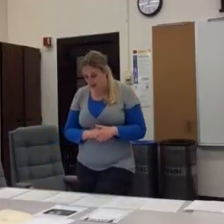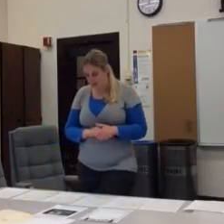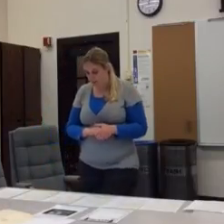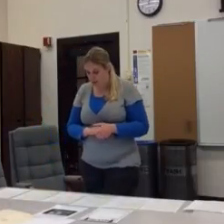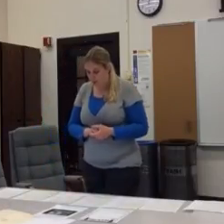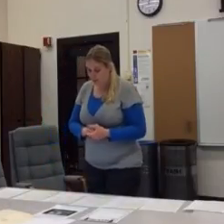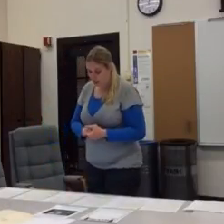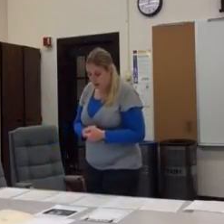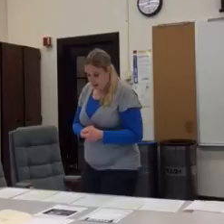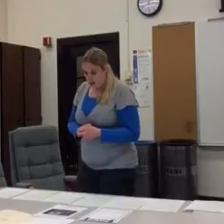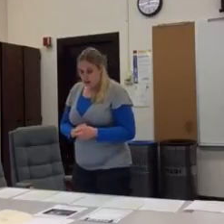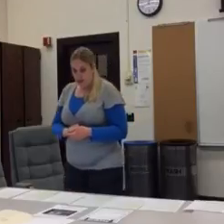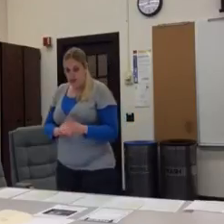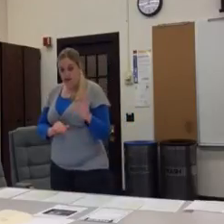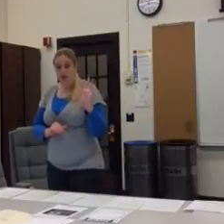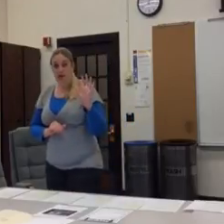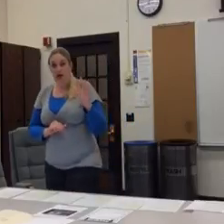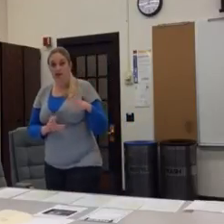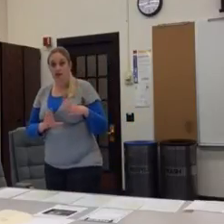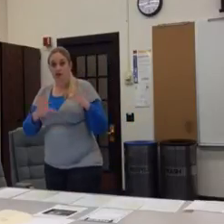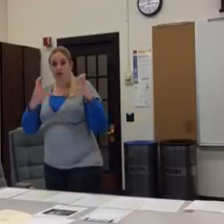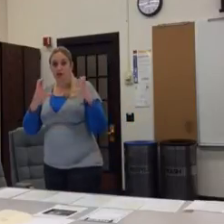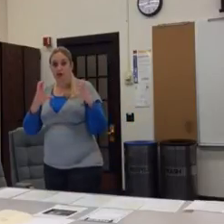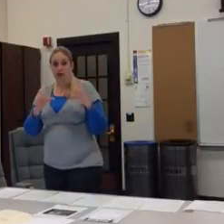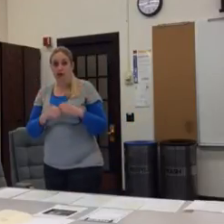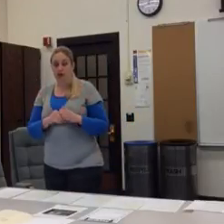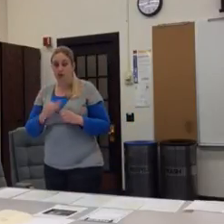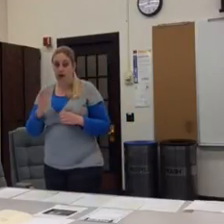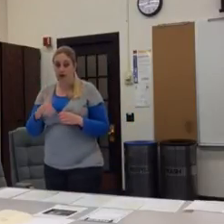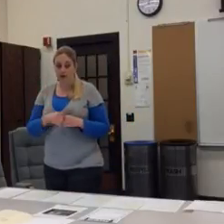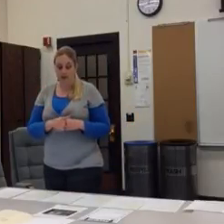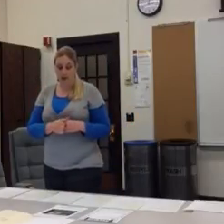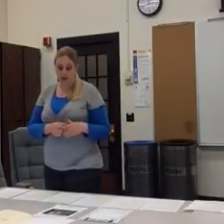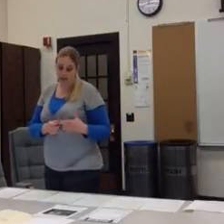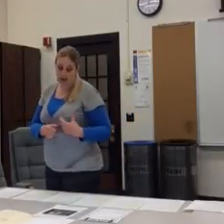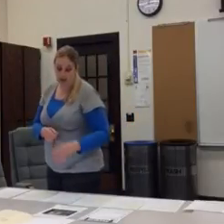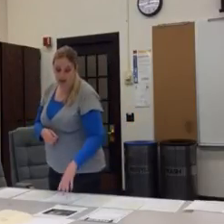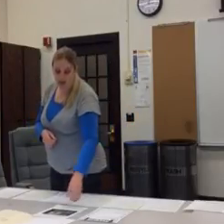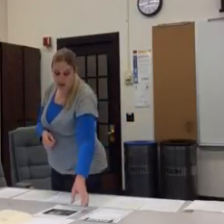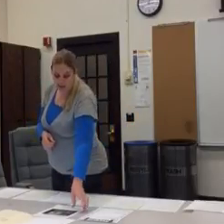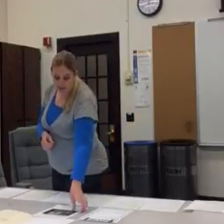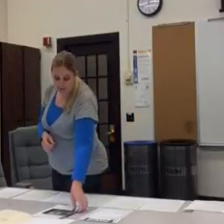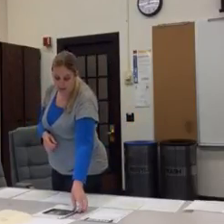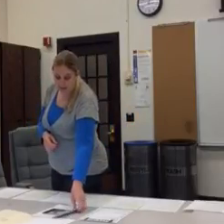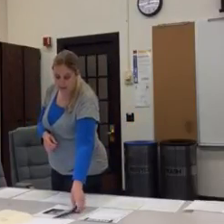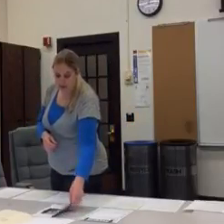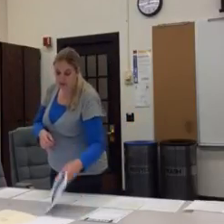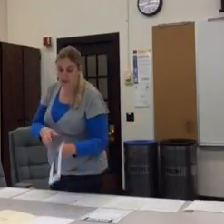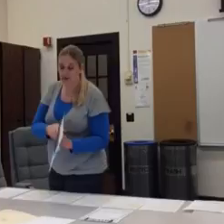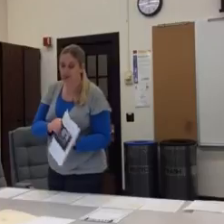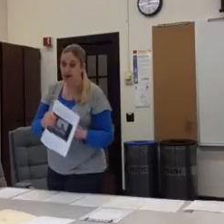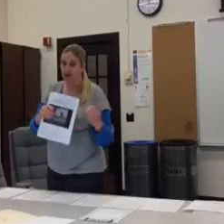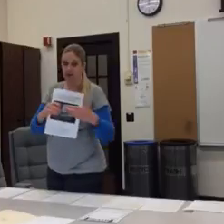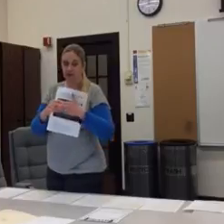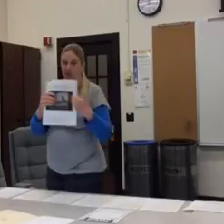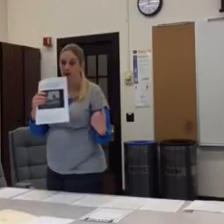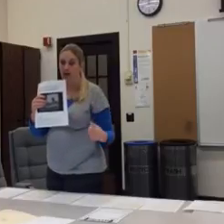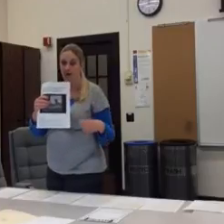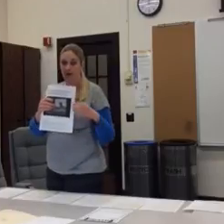day four. So then there's also a YouTube video that you'll watch to be able to make some of his designs. There's so many of them. I